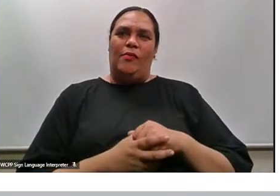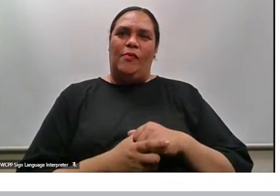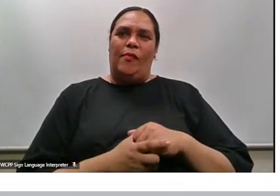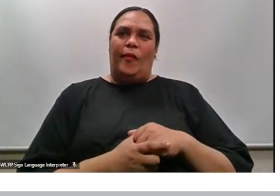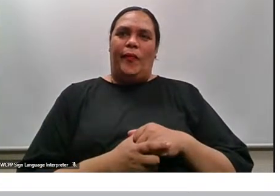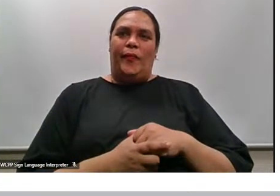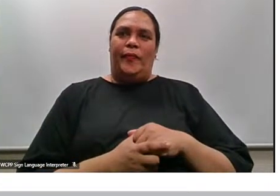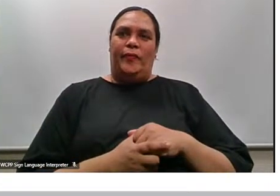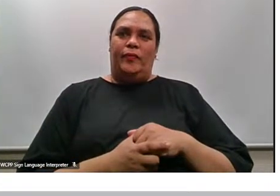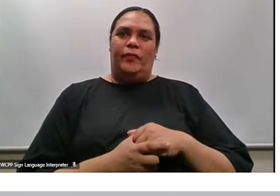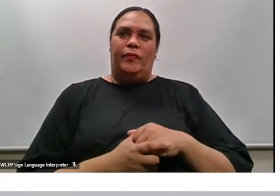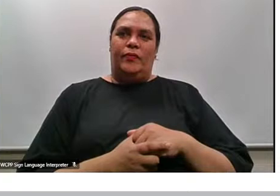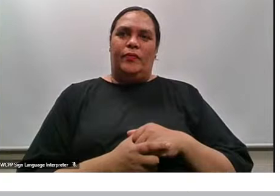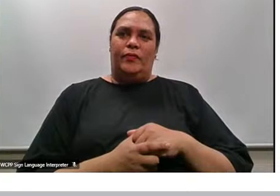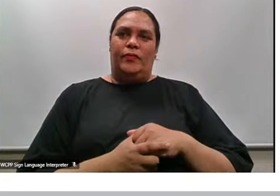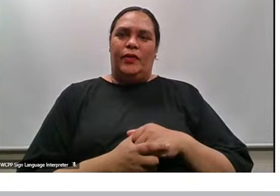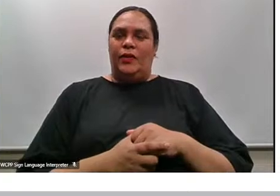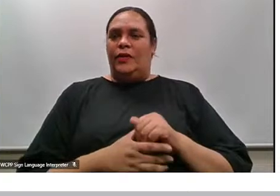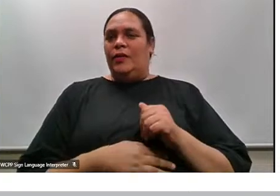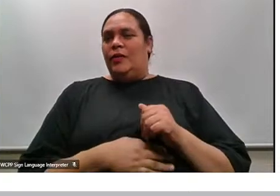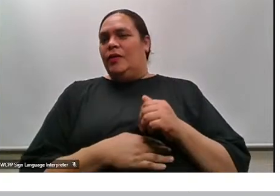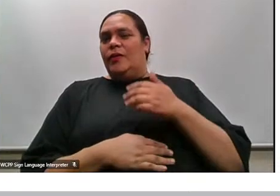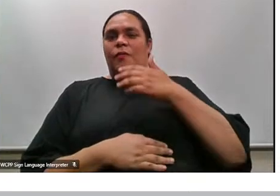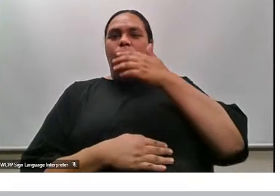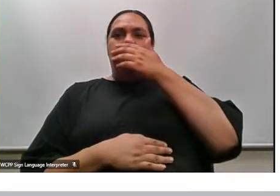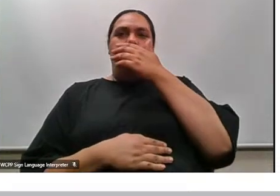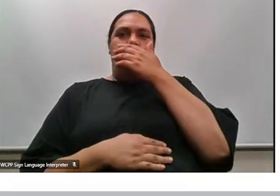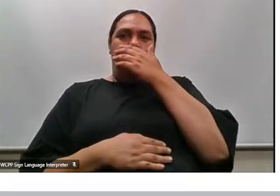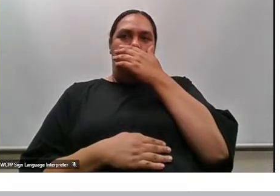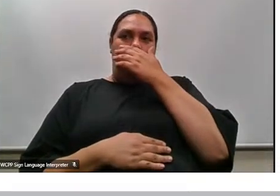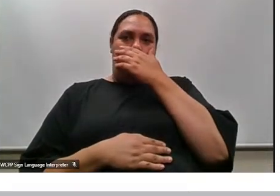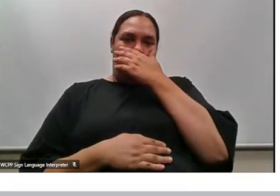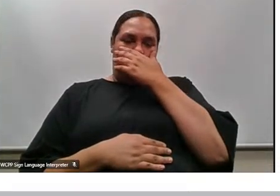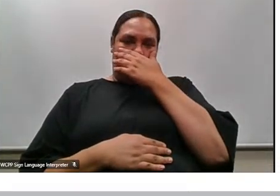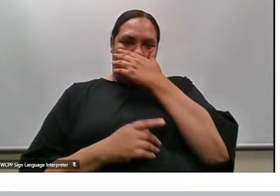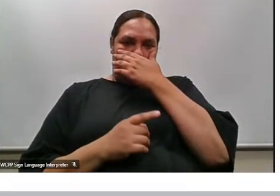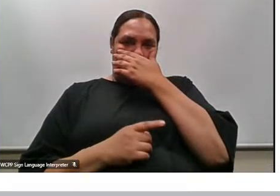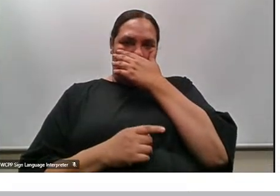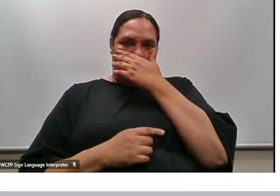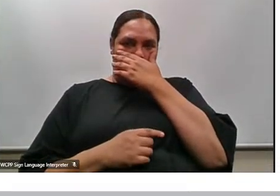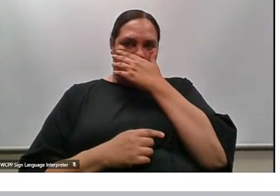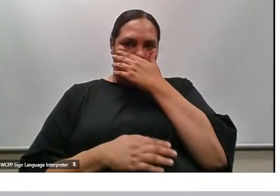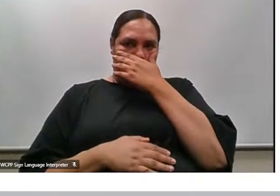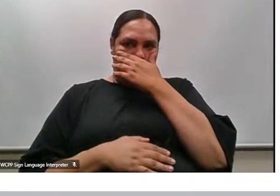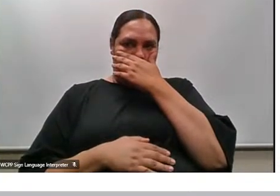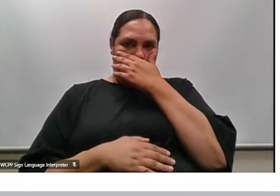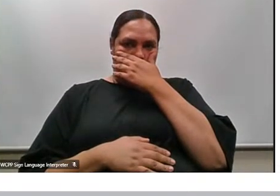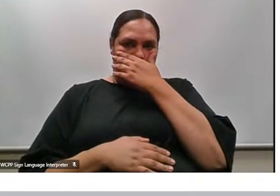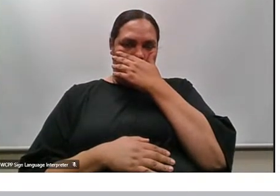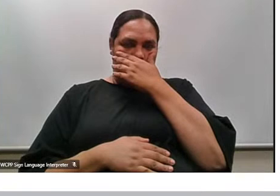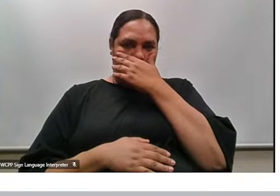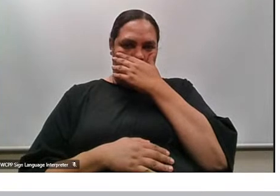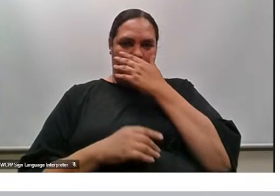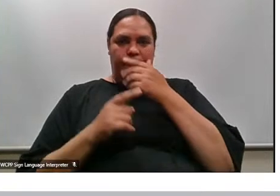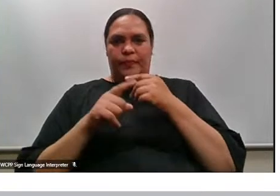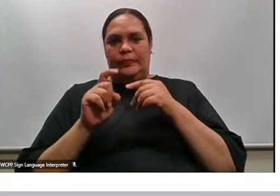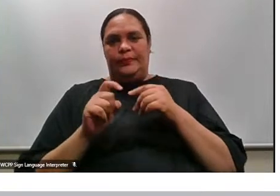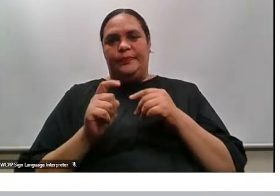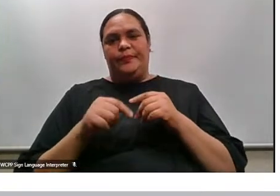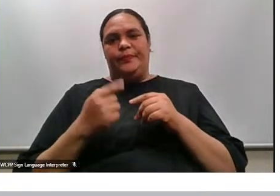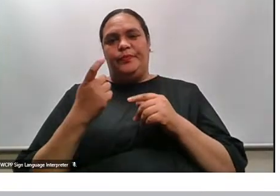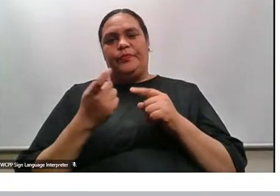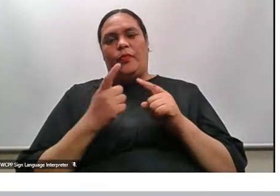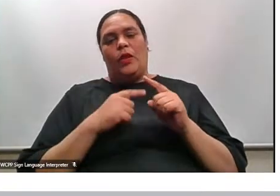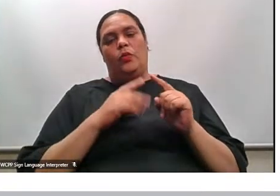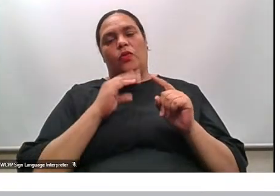before I get to my other questions, and I think this would have been a question one would have asked also in